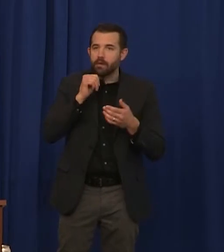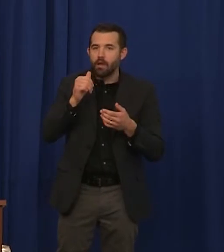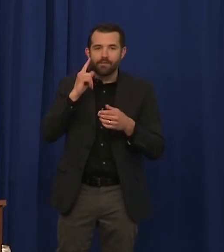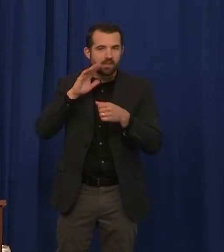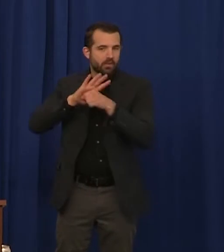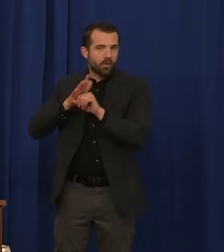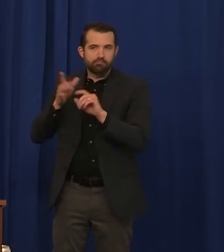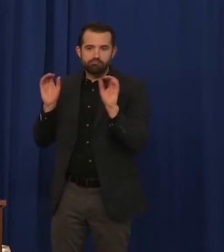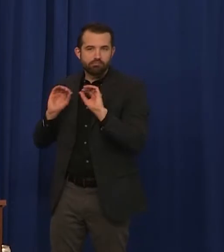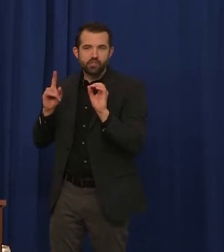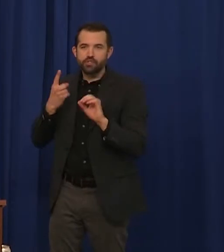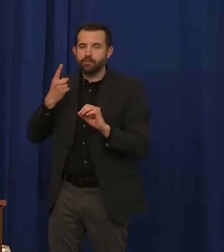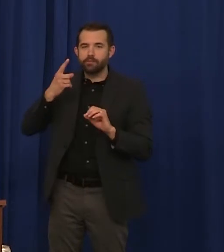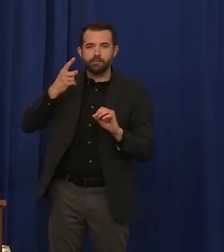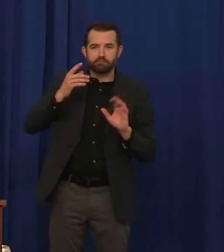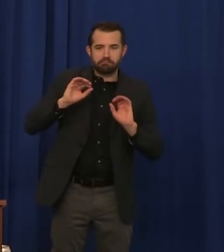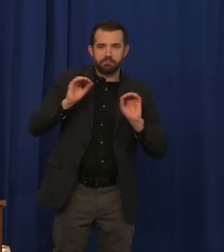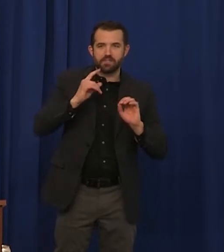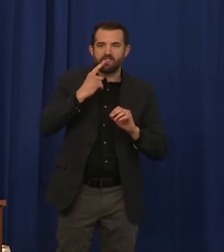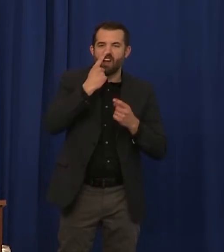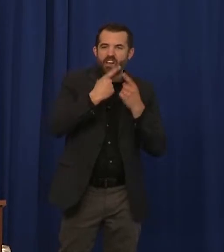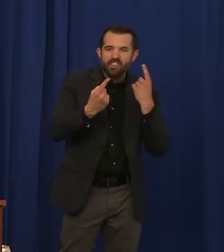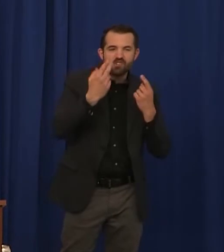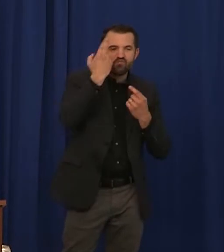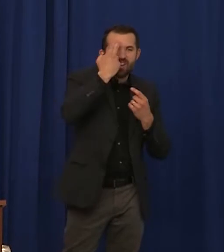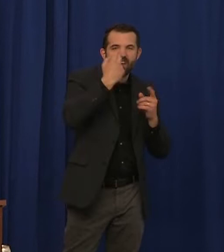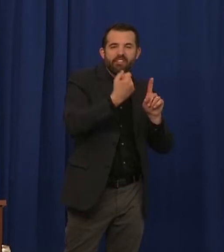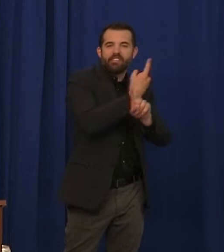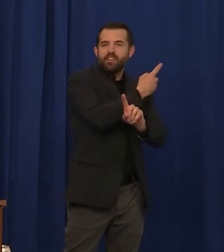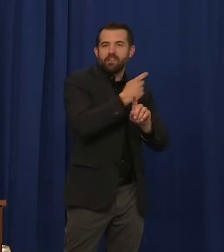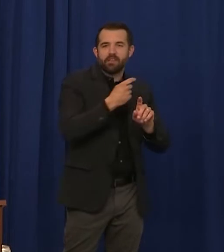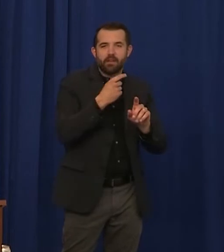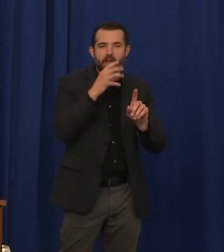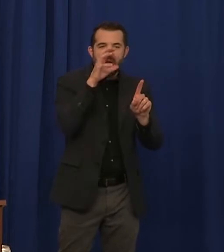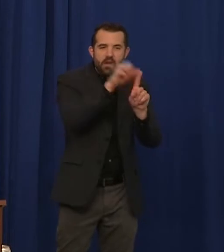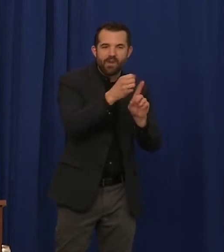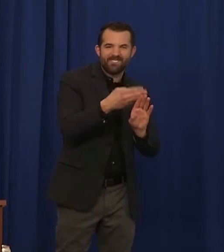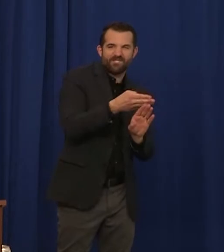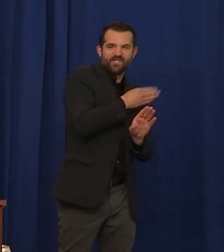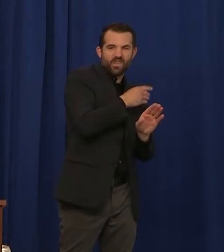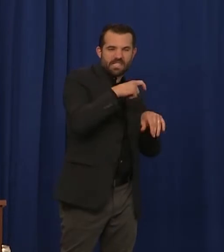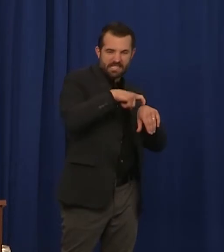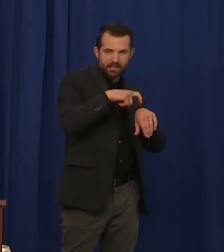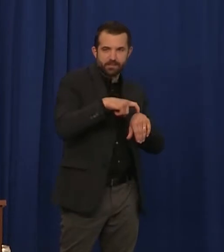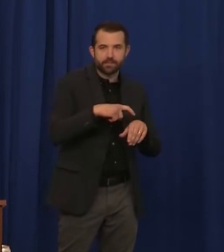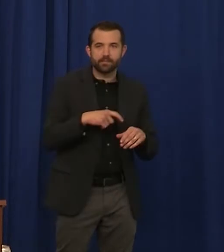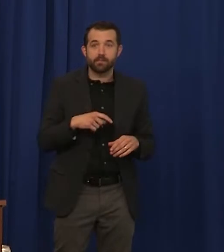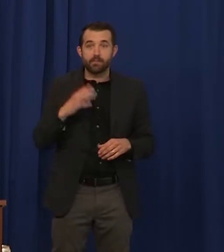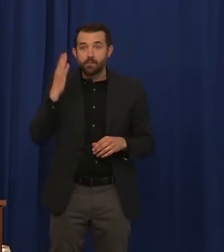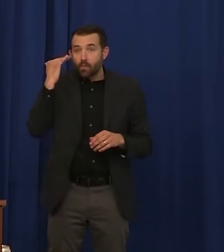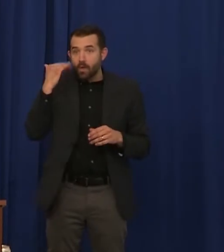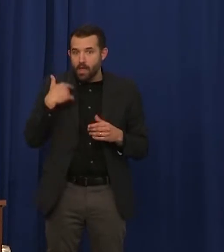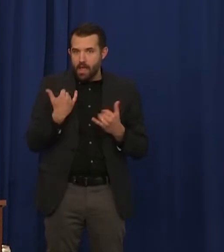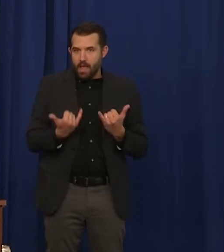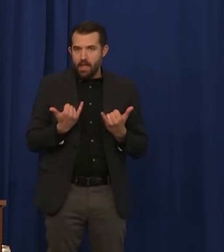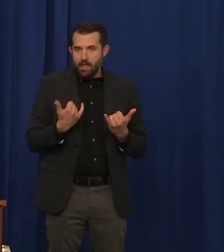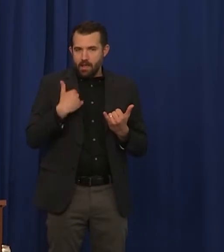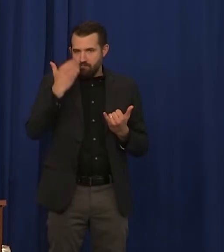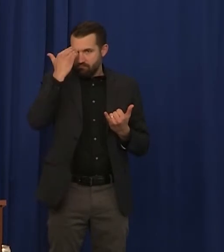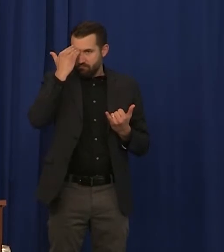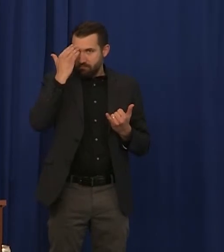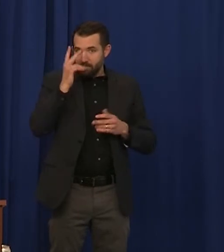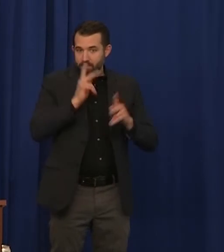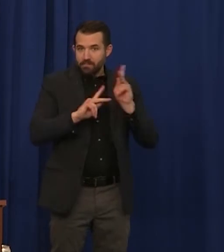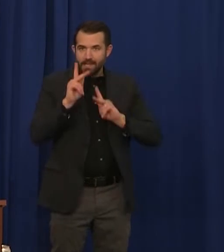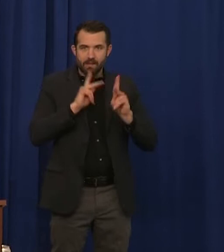detection system, is because we also know a high percentage of people with COVID don't have any symptoms at all, but can